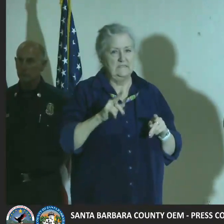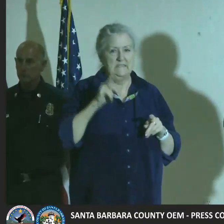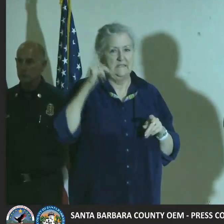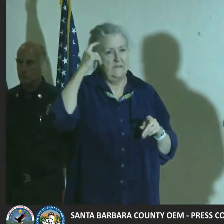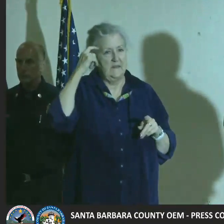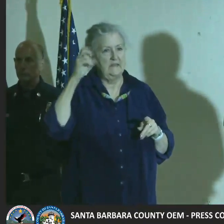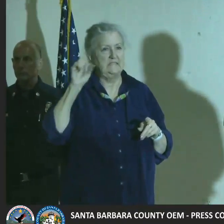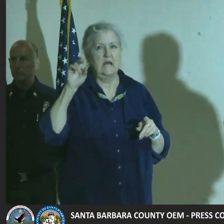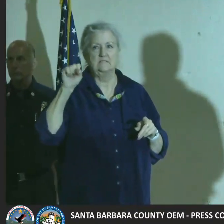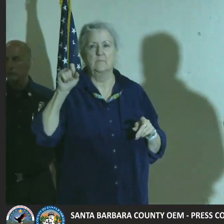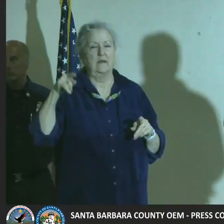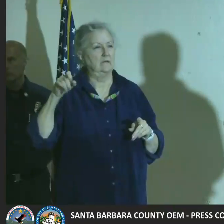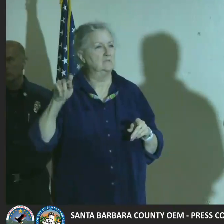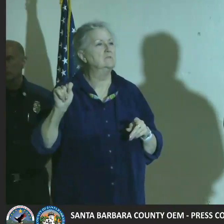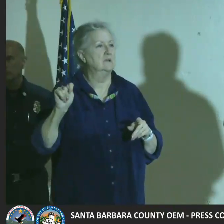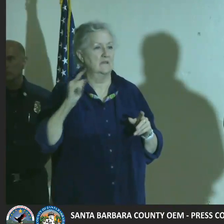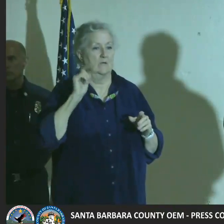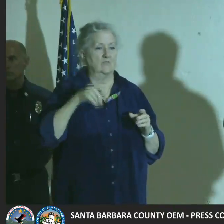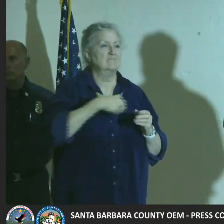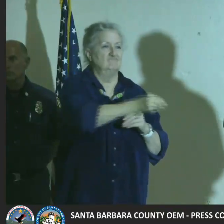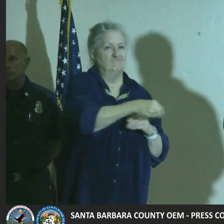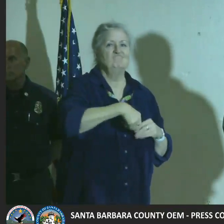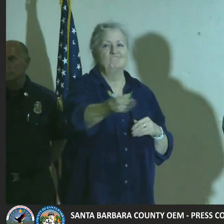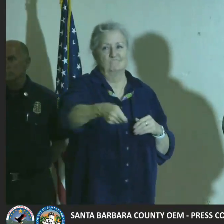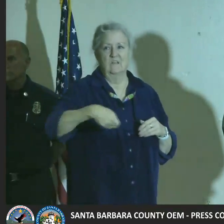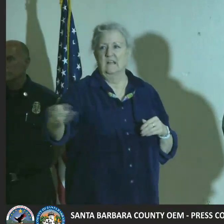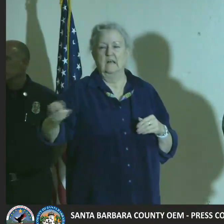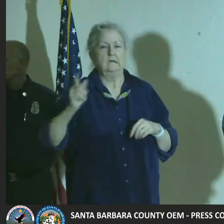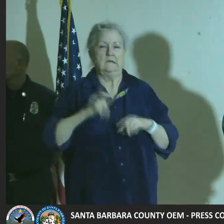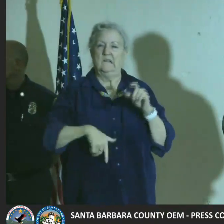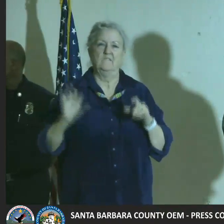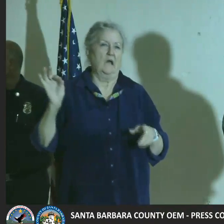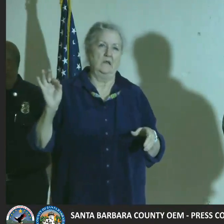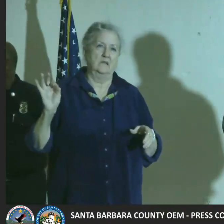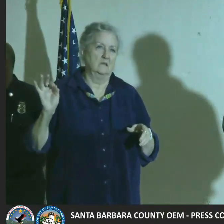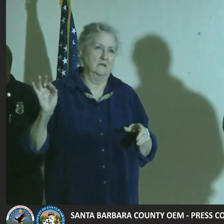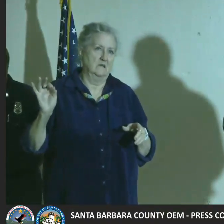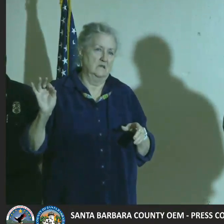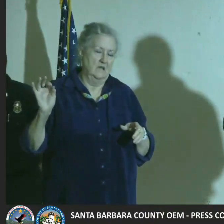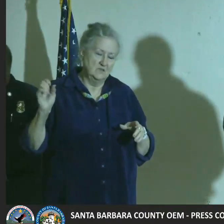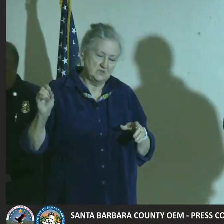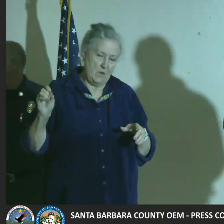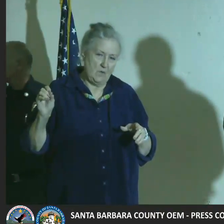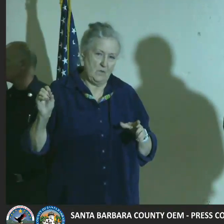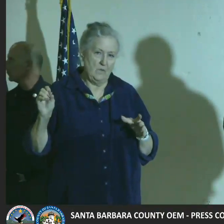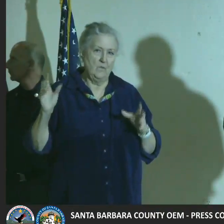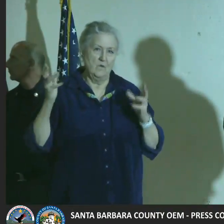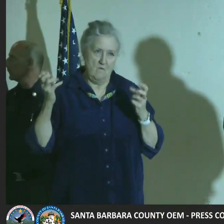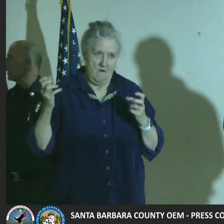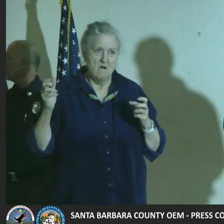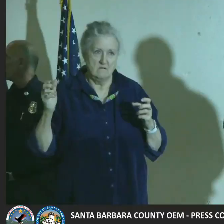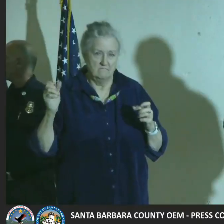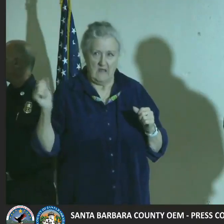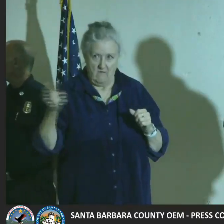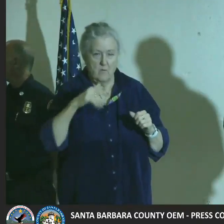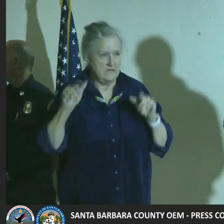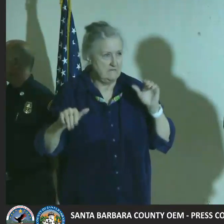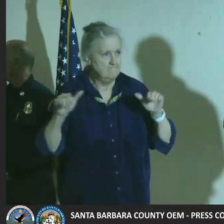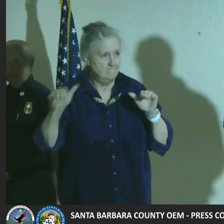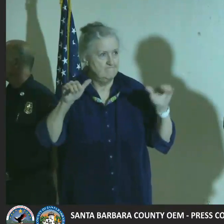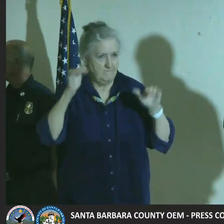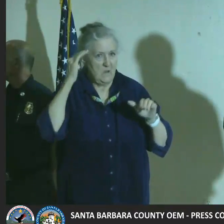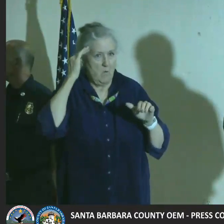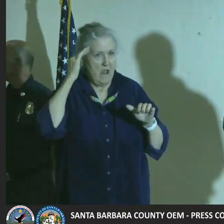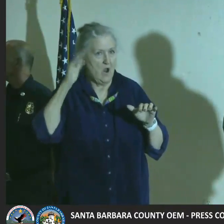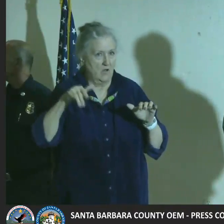was presenting this document. It was not able to locate him. So we want everybody to be aware